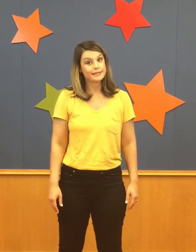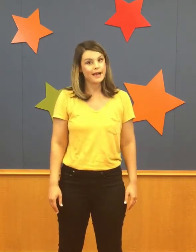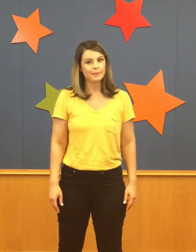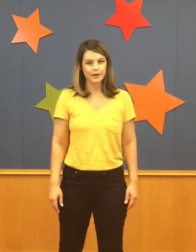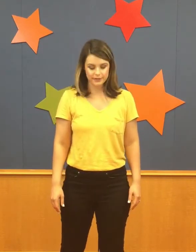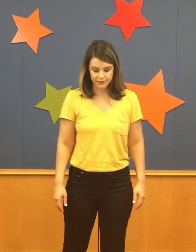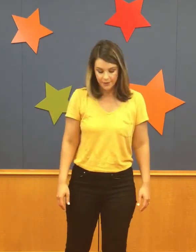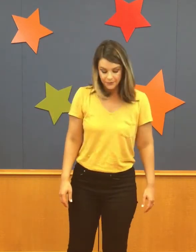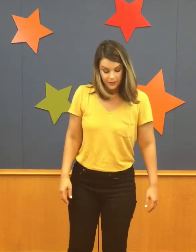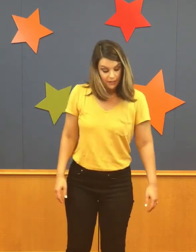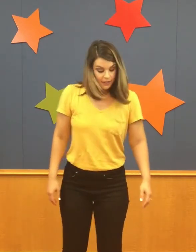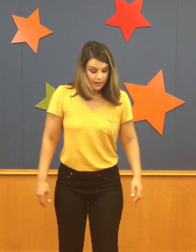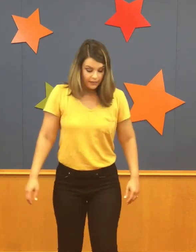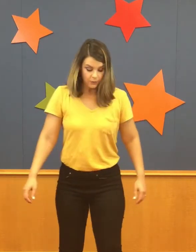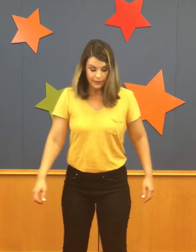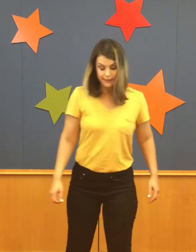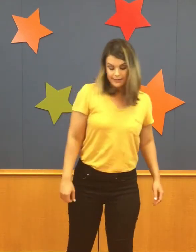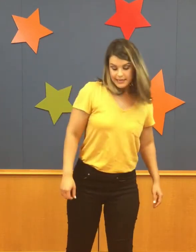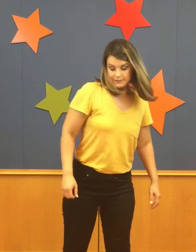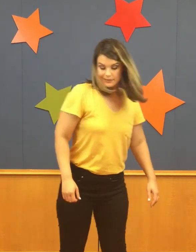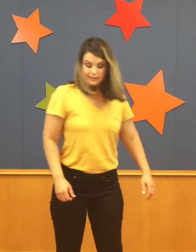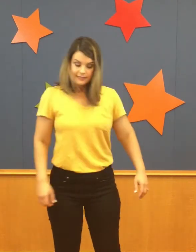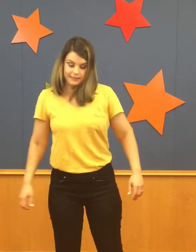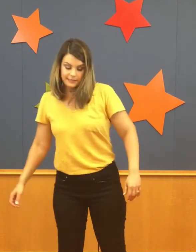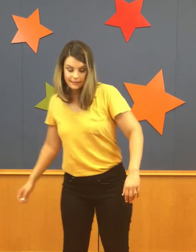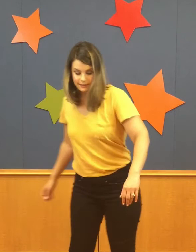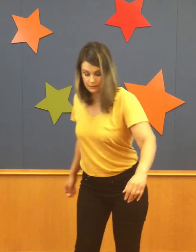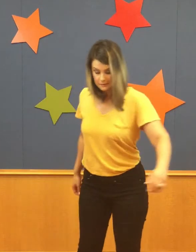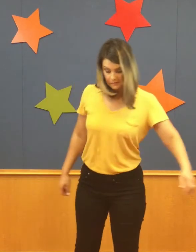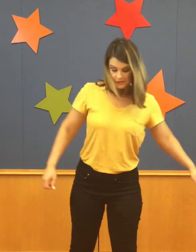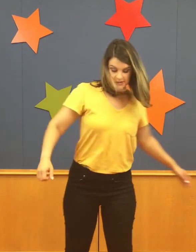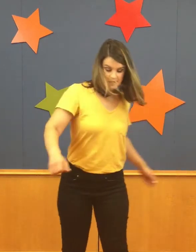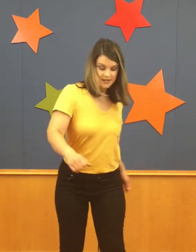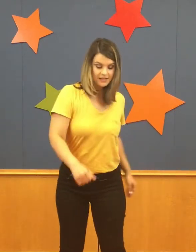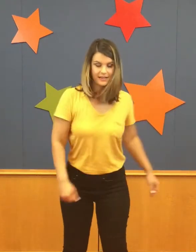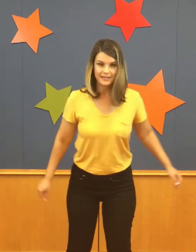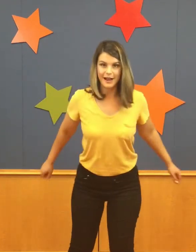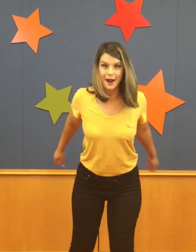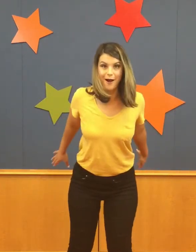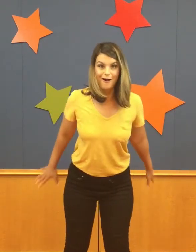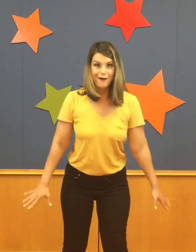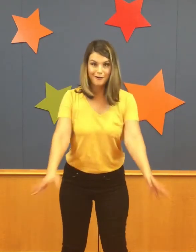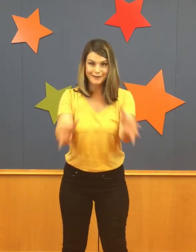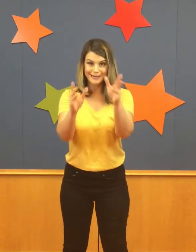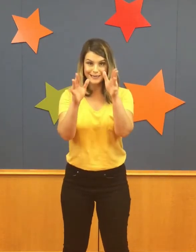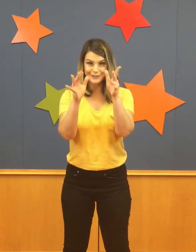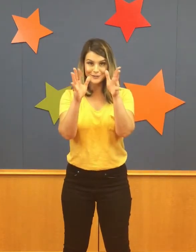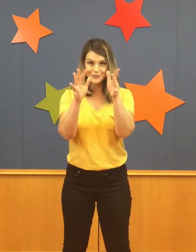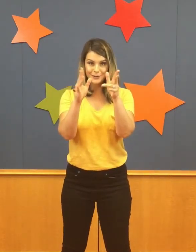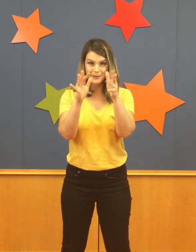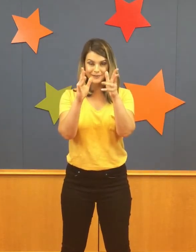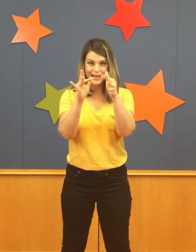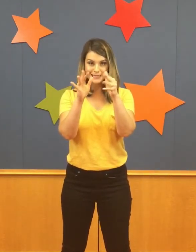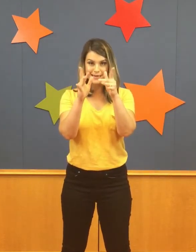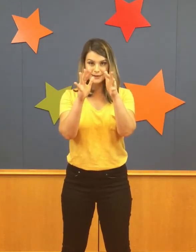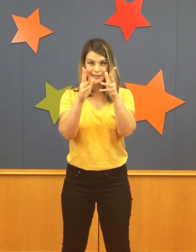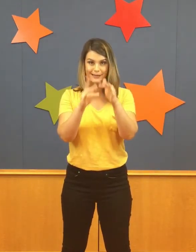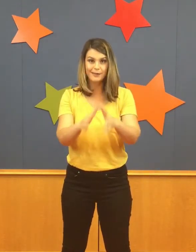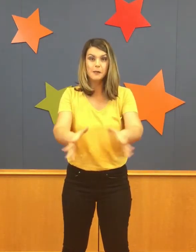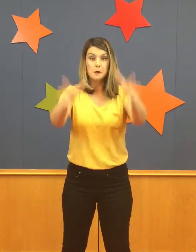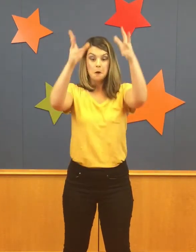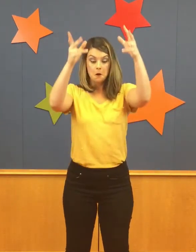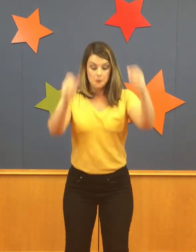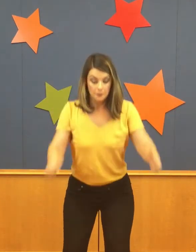Dog missed that part. So he went outside with his skis and he got all ready to go super fast